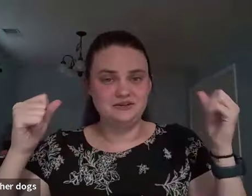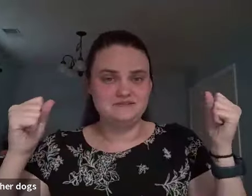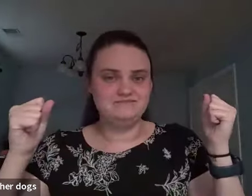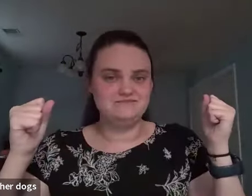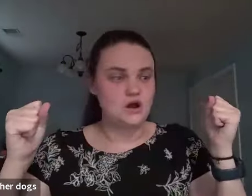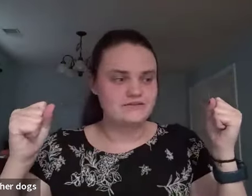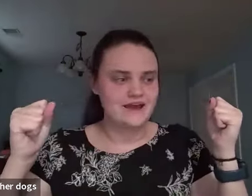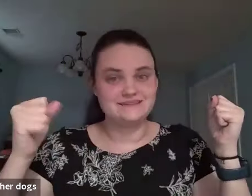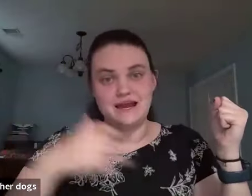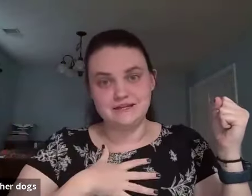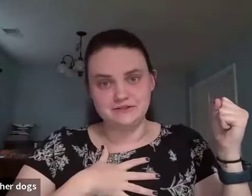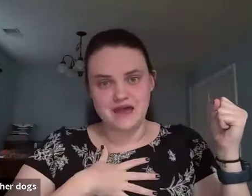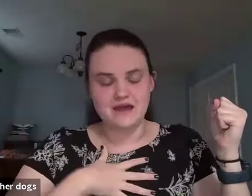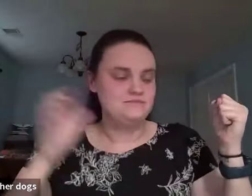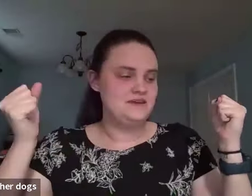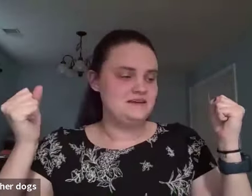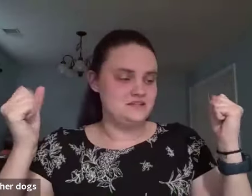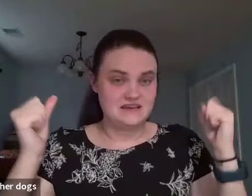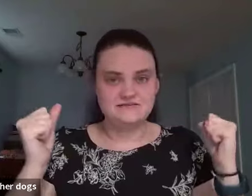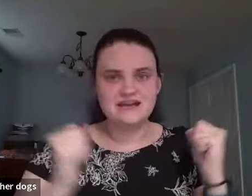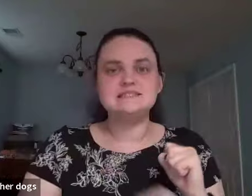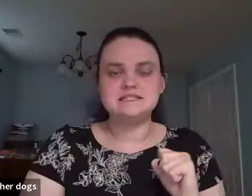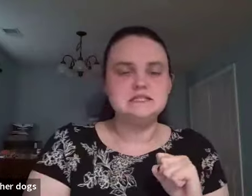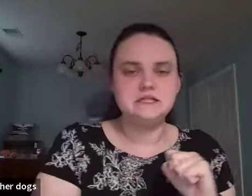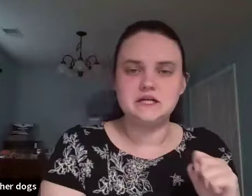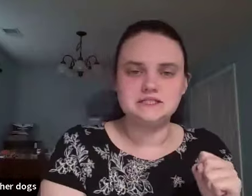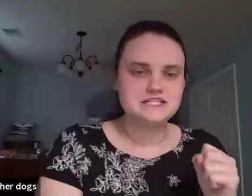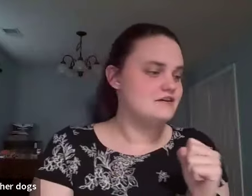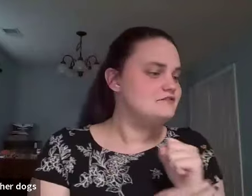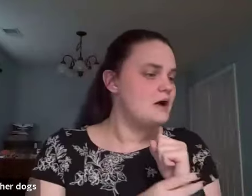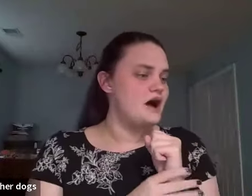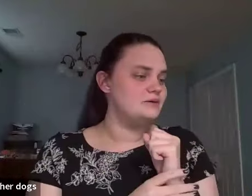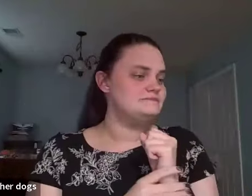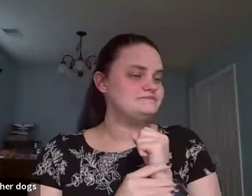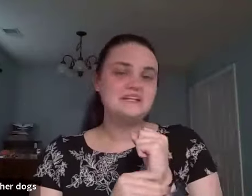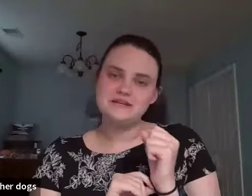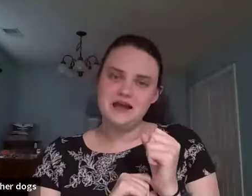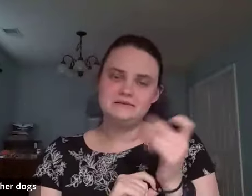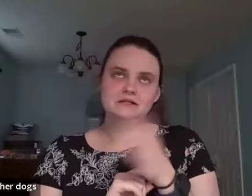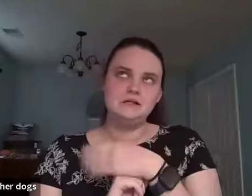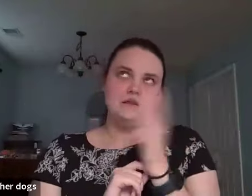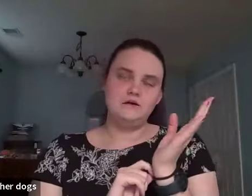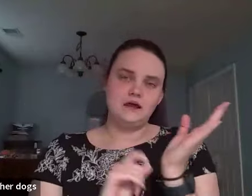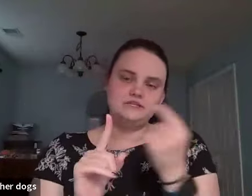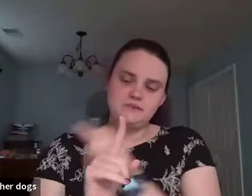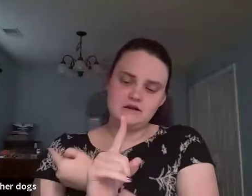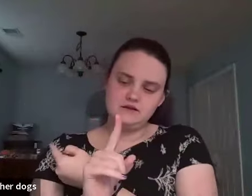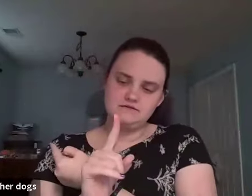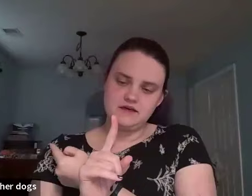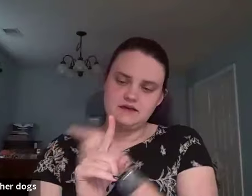and you talk fast, I do that. You sign fast, you can hurt yourself. But yeah, okay, we spiraled off of that.